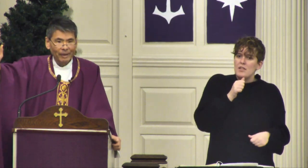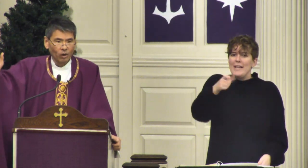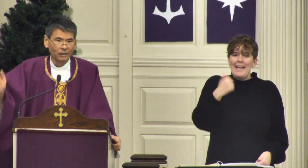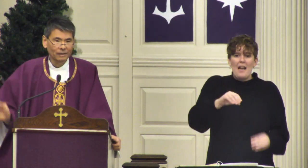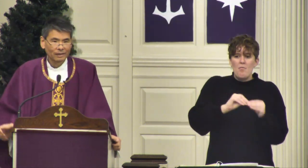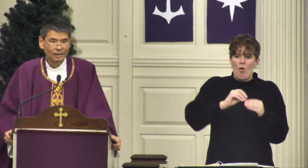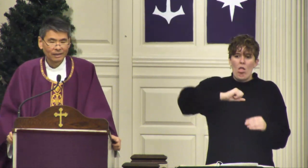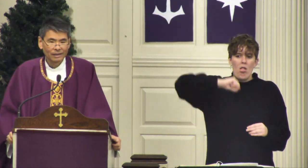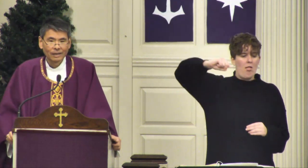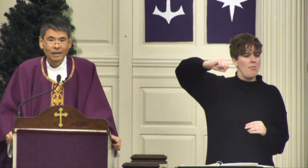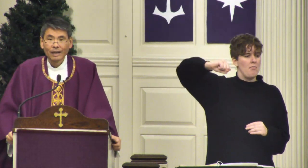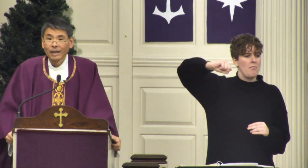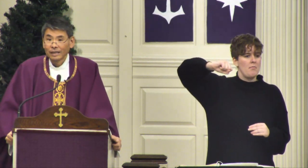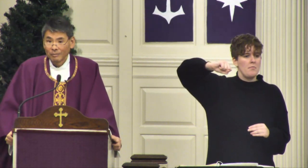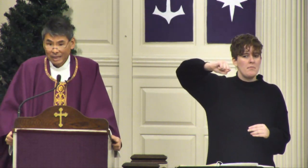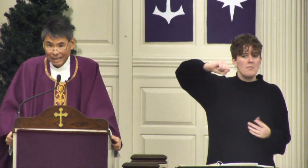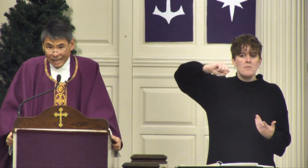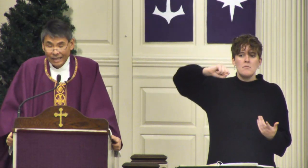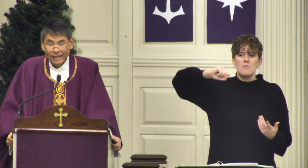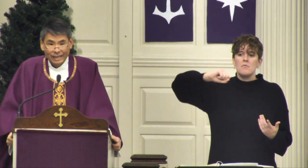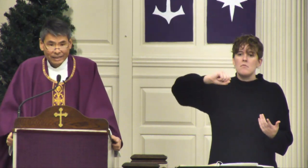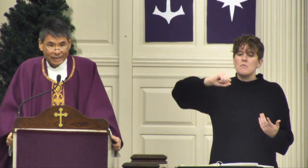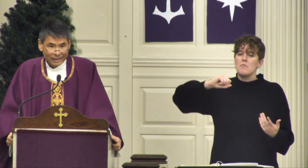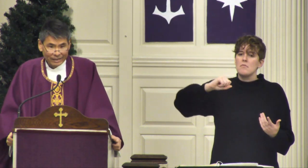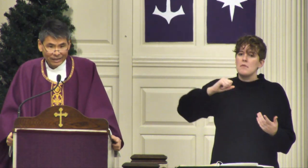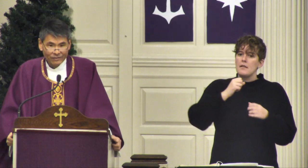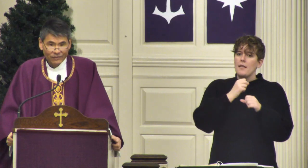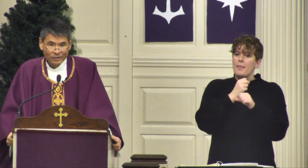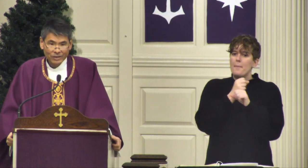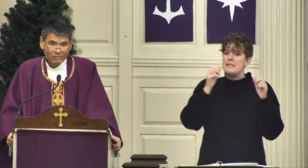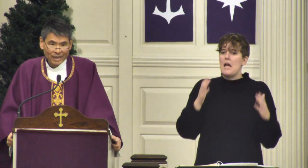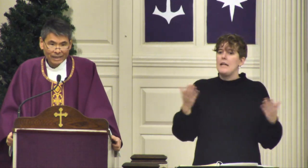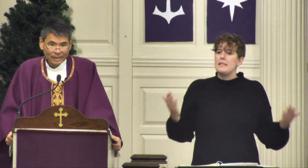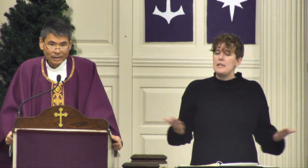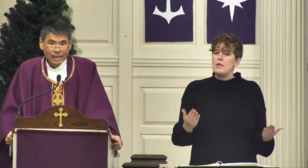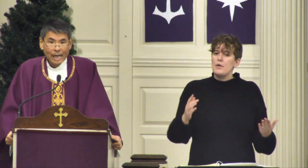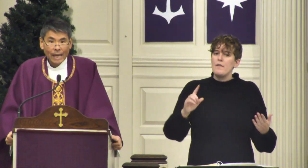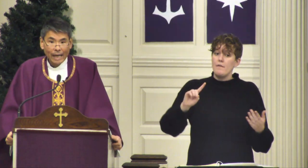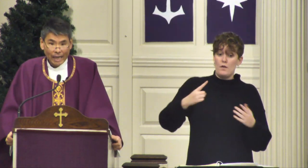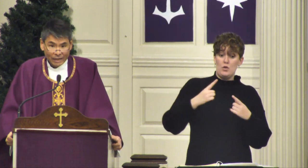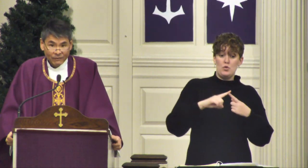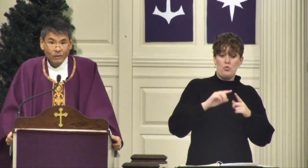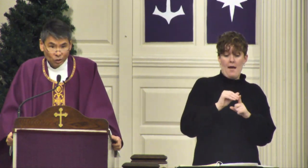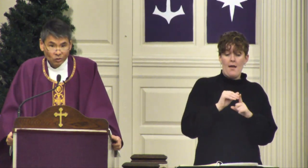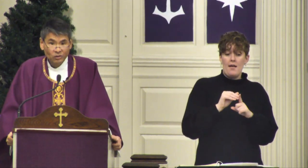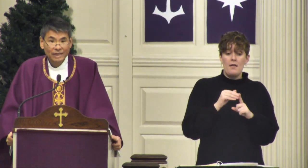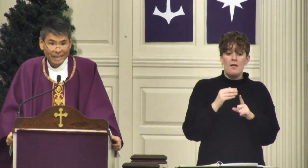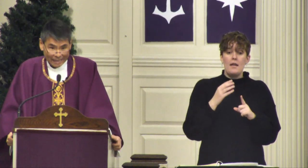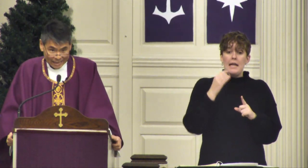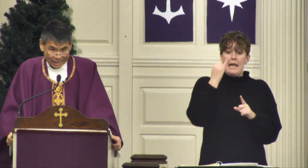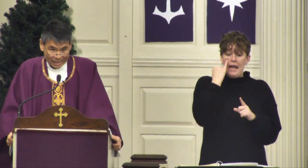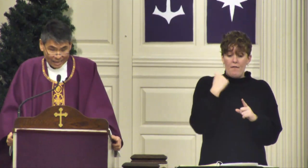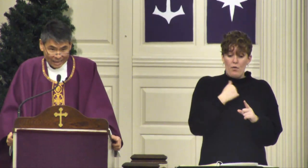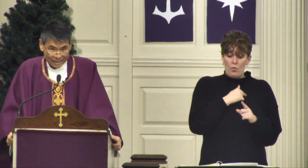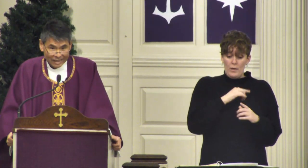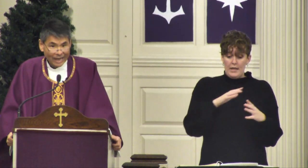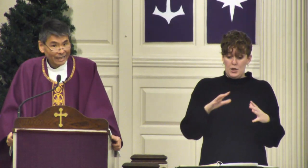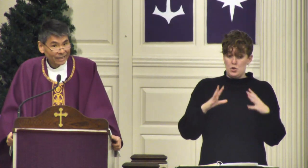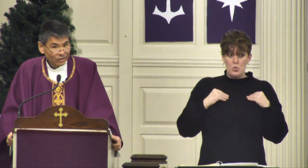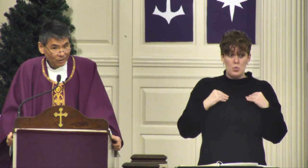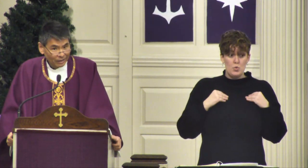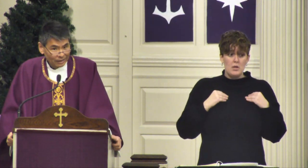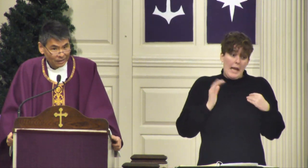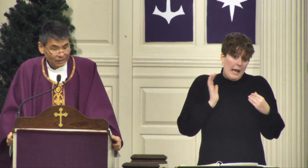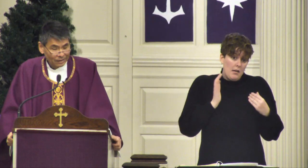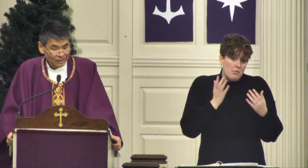anymore. The Messiah is here first to remind us, if we choose this, and it is our